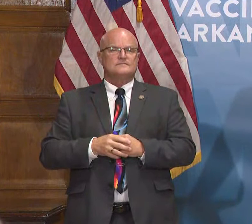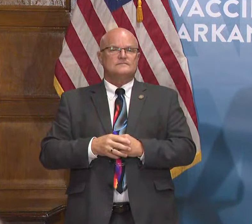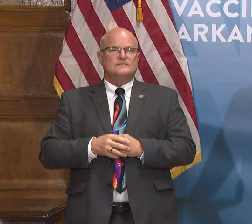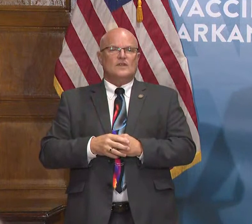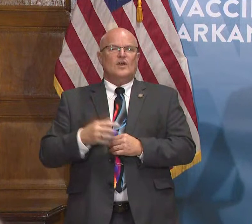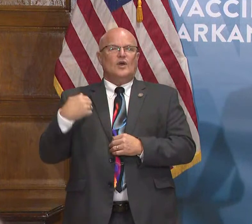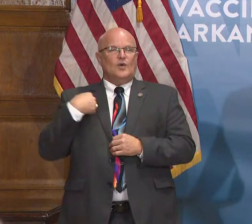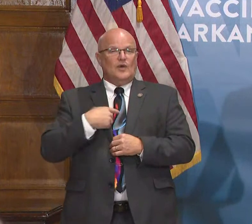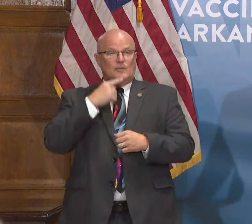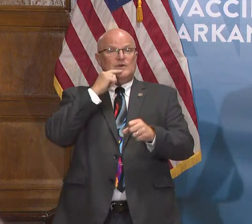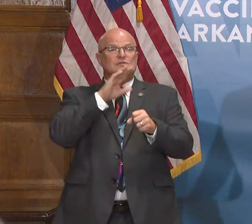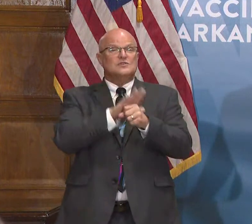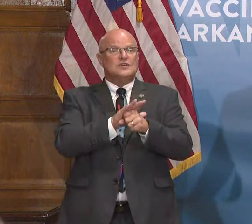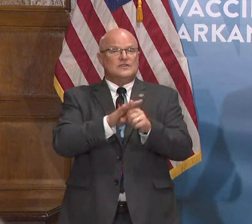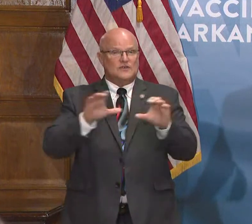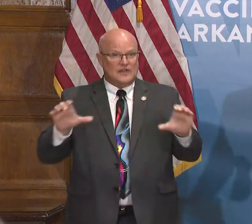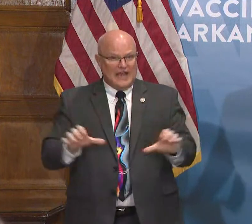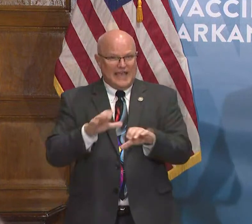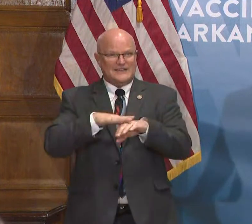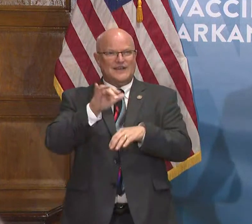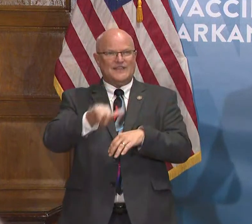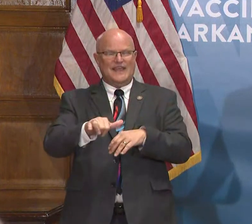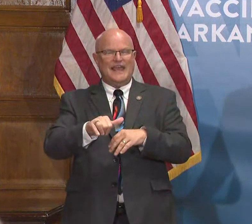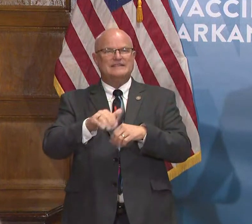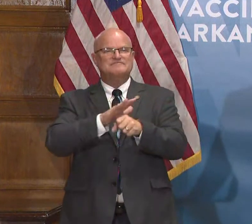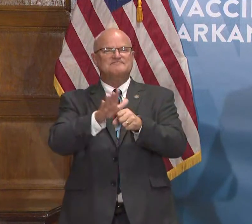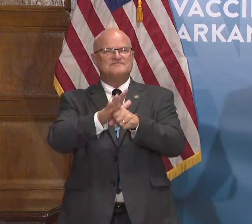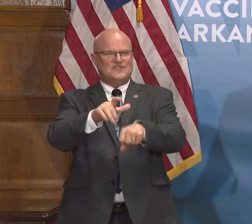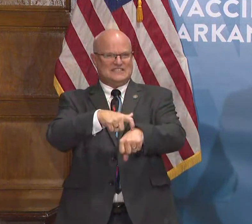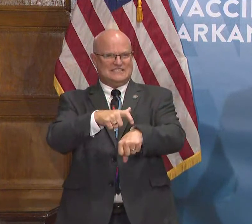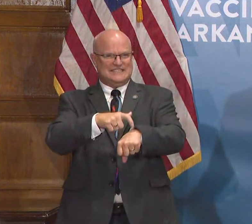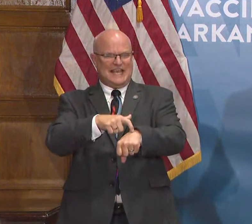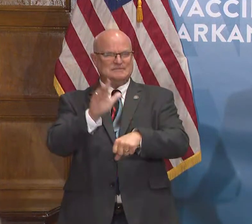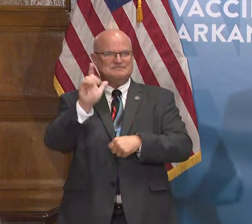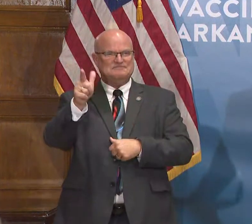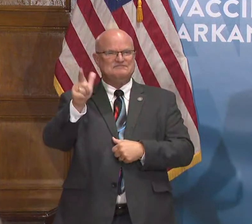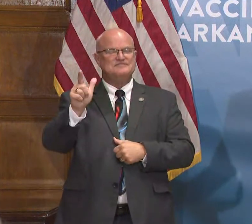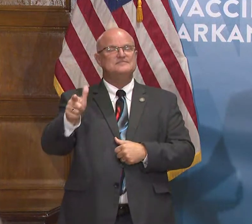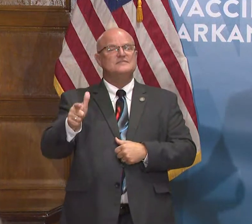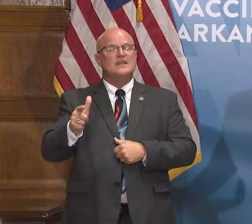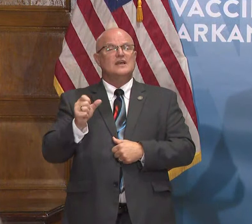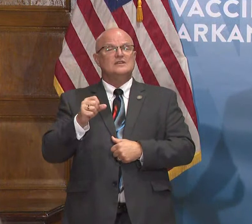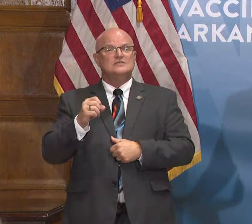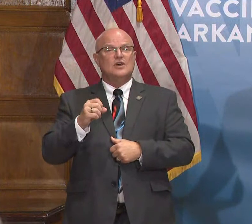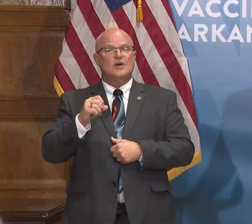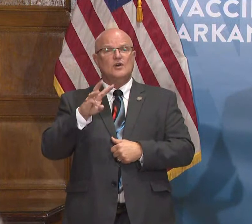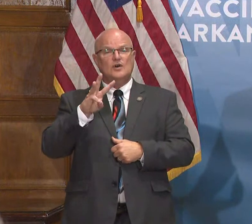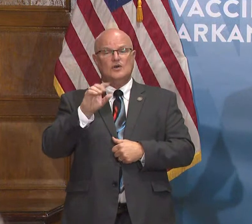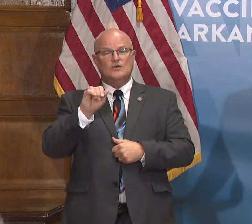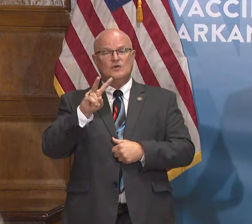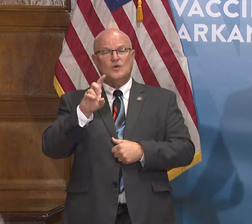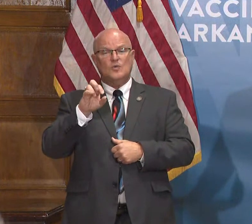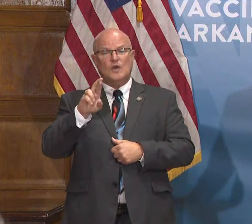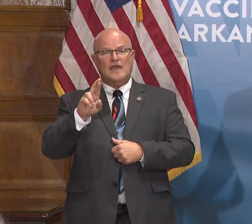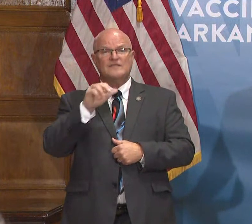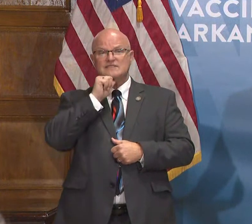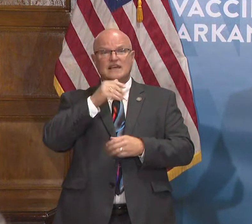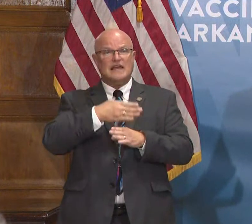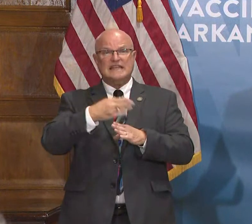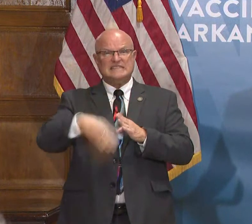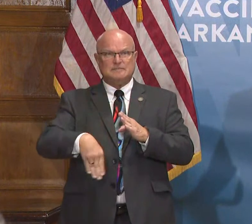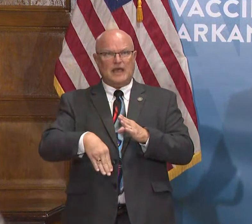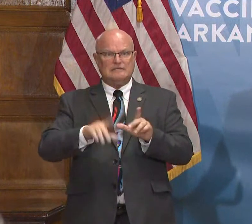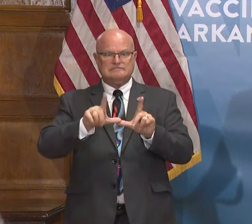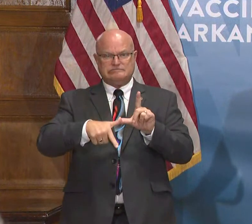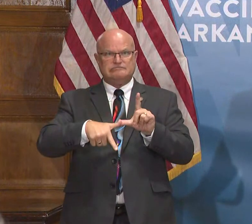We've been assured that they will act on that in sufficient time so the waiver doesn't expire, which is the end of the